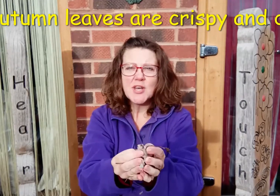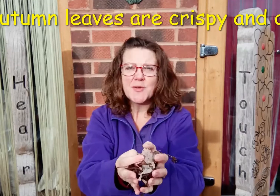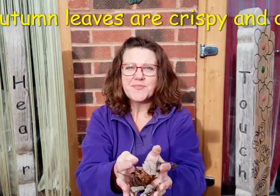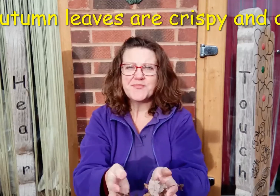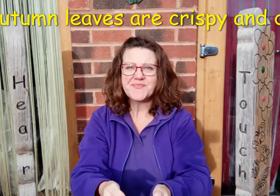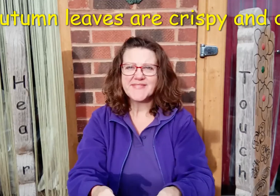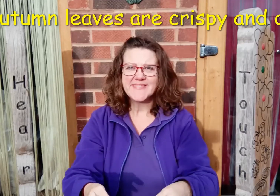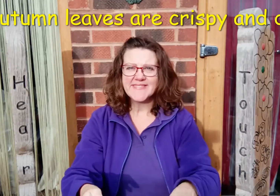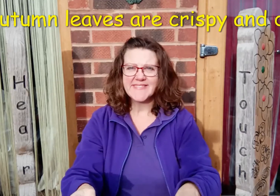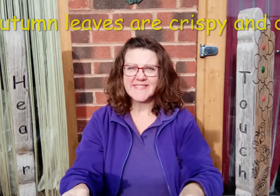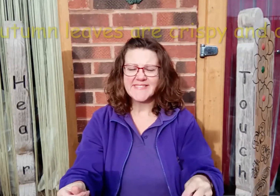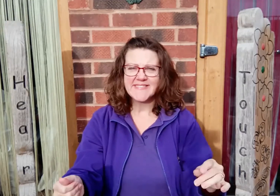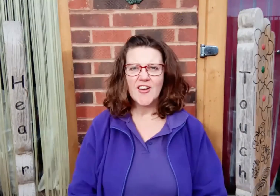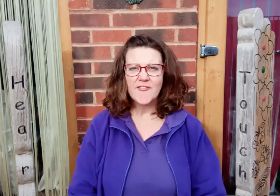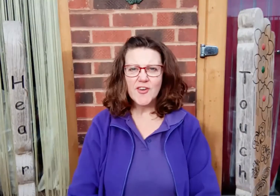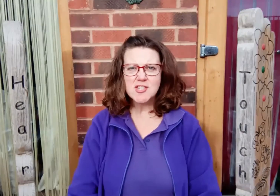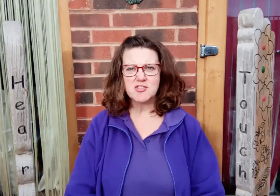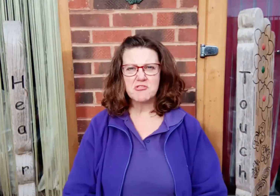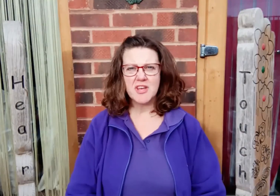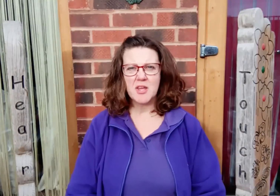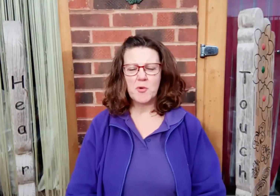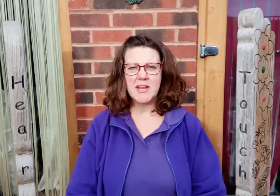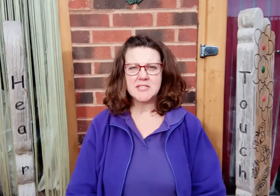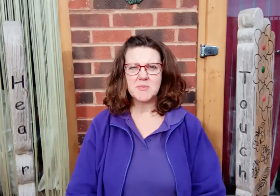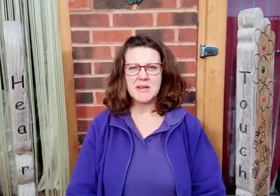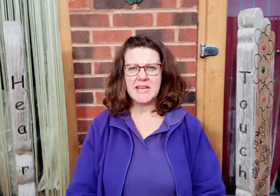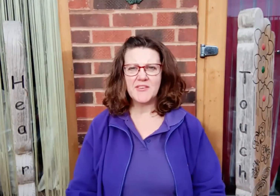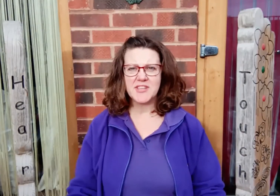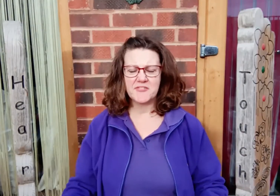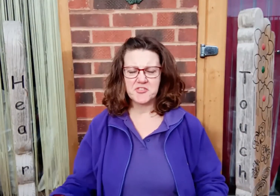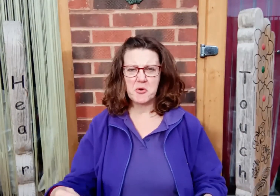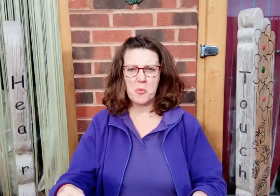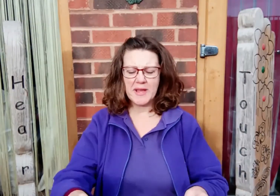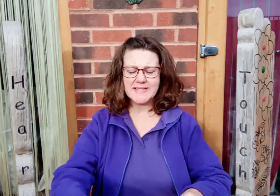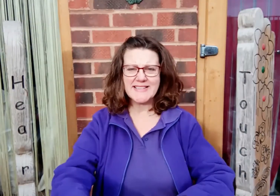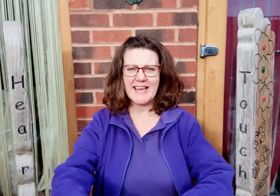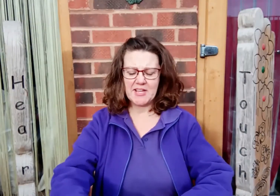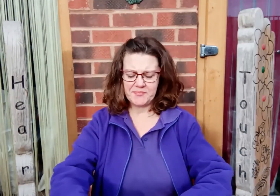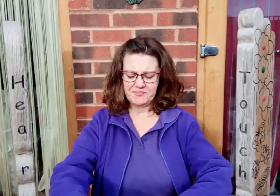autumn. Verse three, we need some leaves after a wet day.